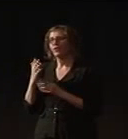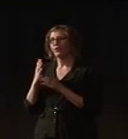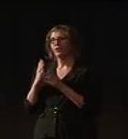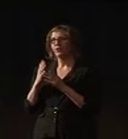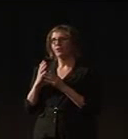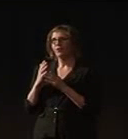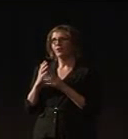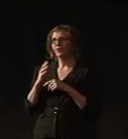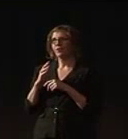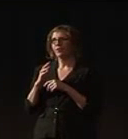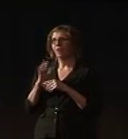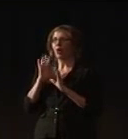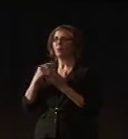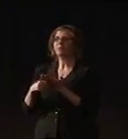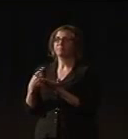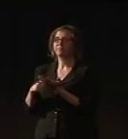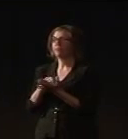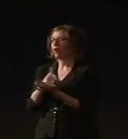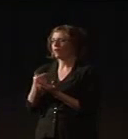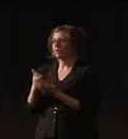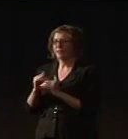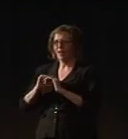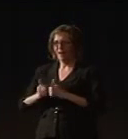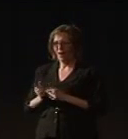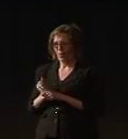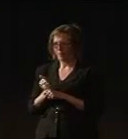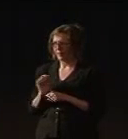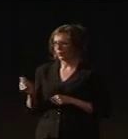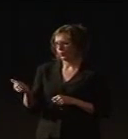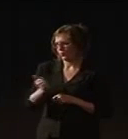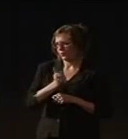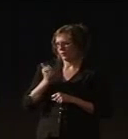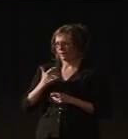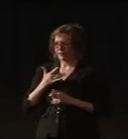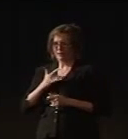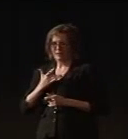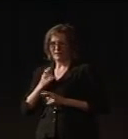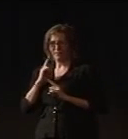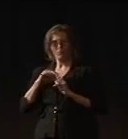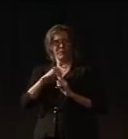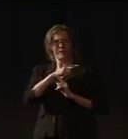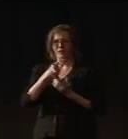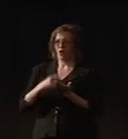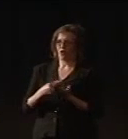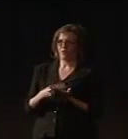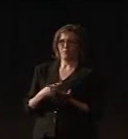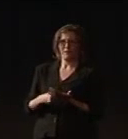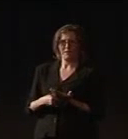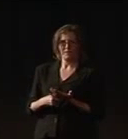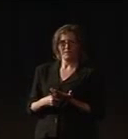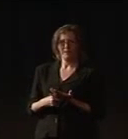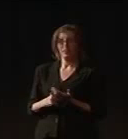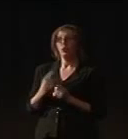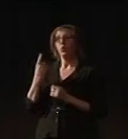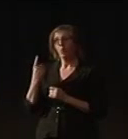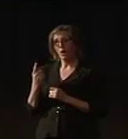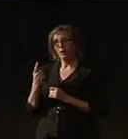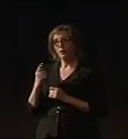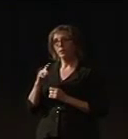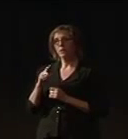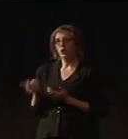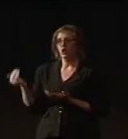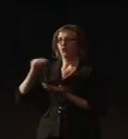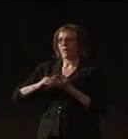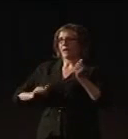making, how do you make yourself sensitive, which are associated with this argument, but slightly different. One of them is reenactment.